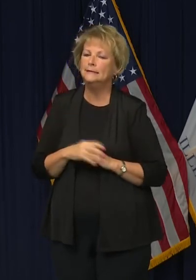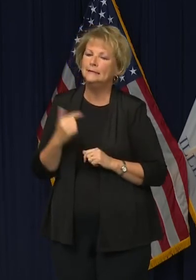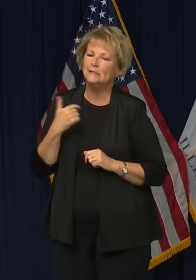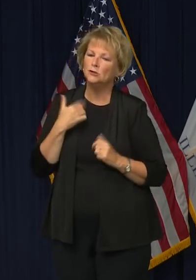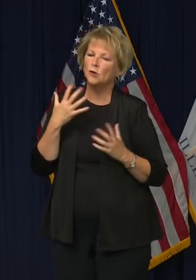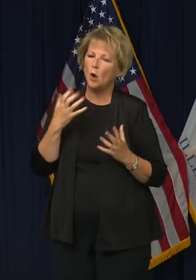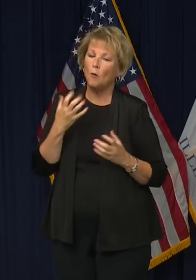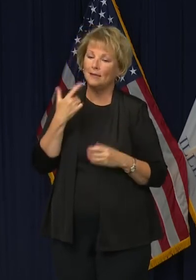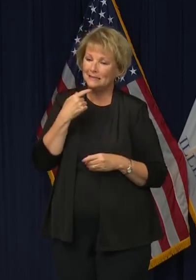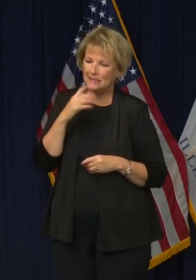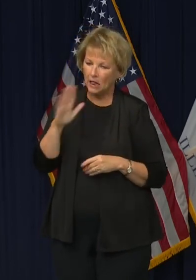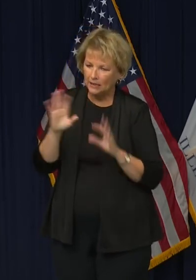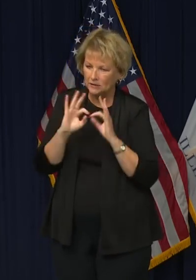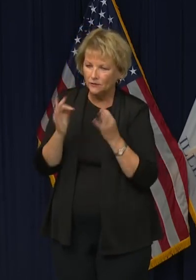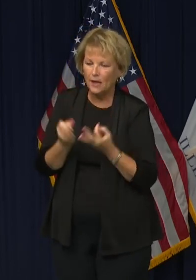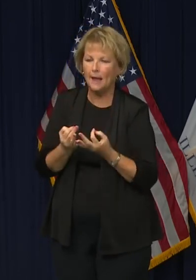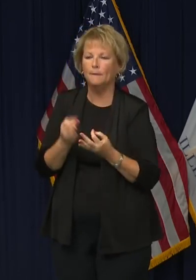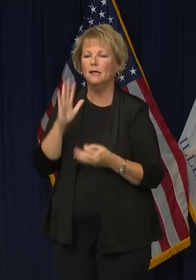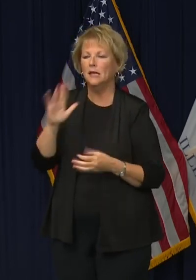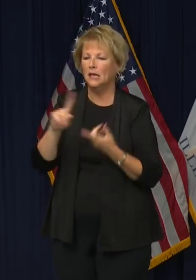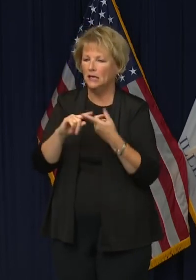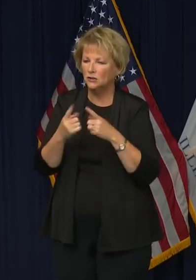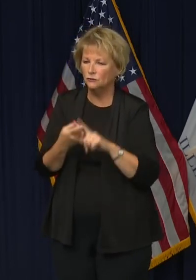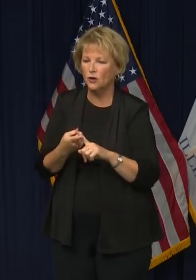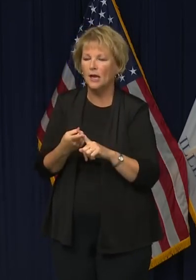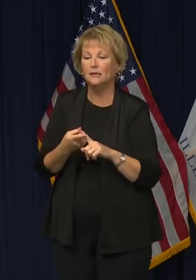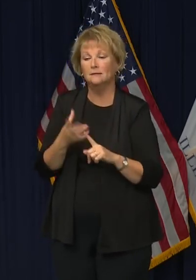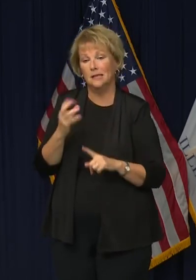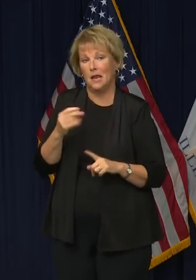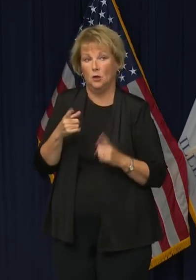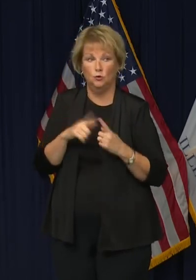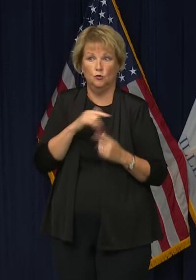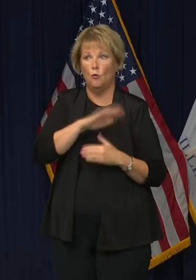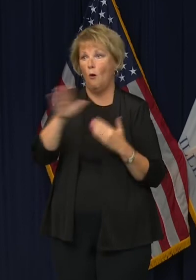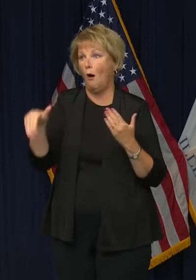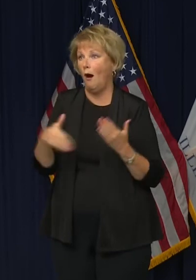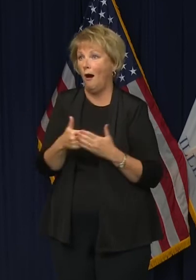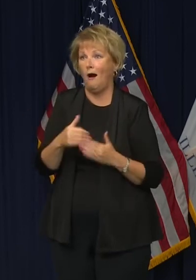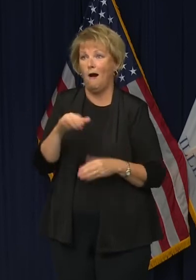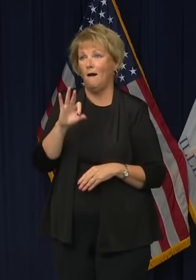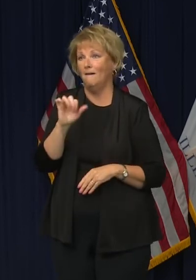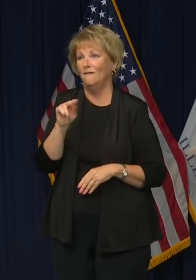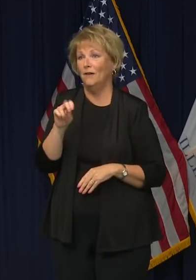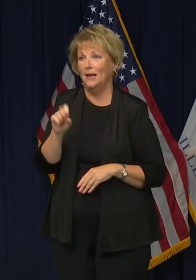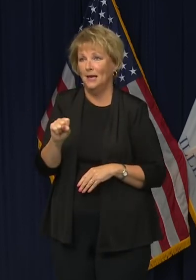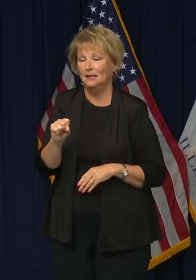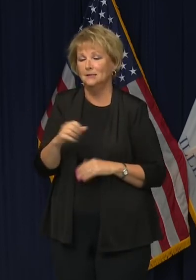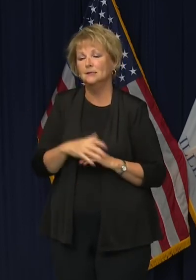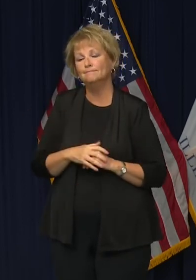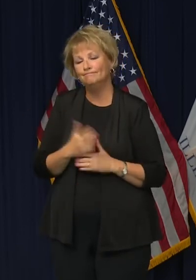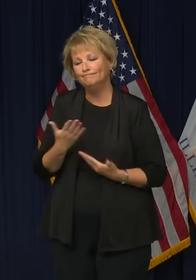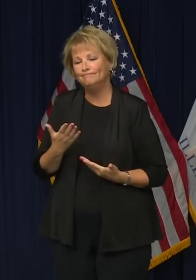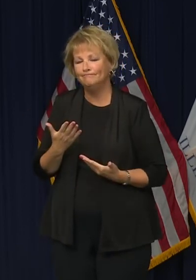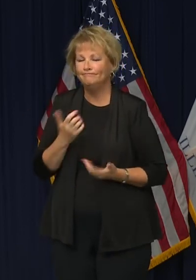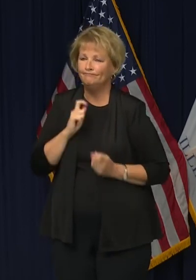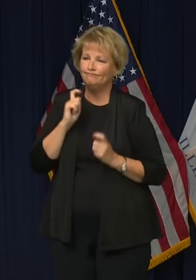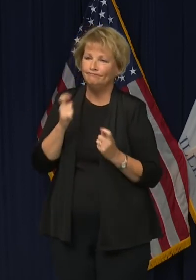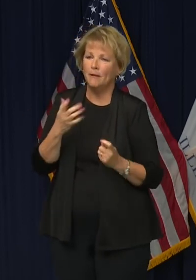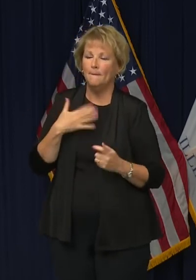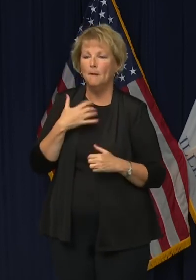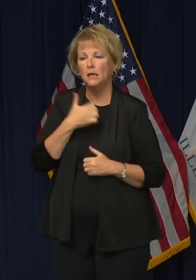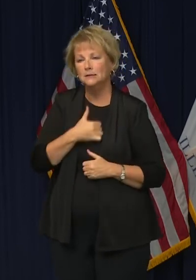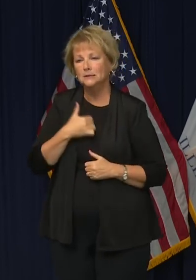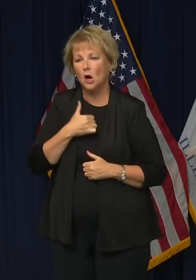want to express to his family and to all of his friends and frankly to all of the fans out there, my sorrow,